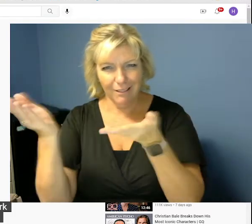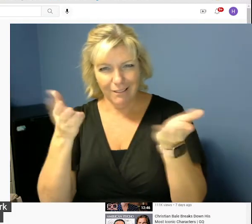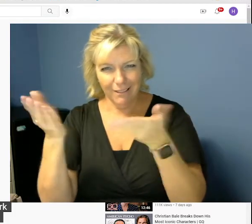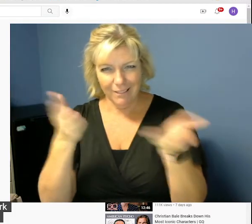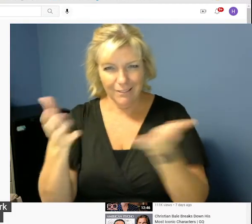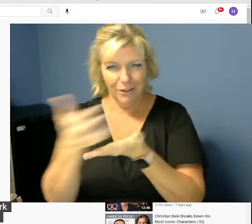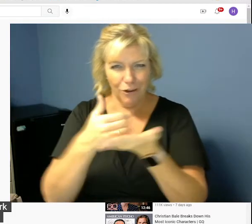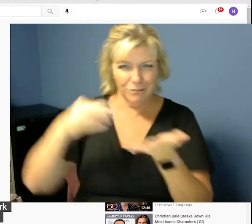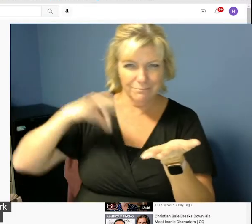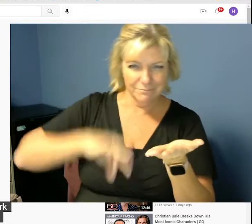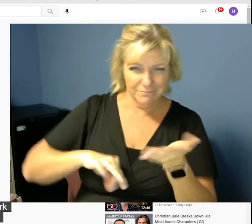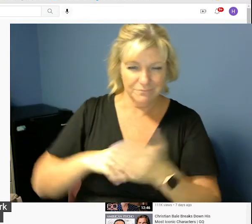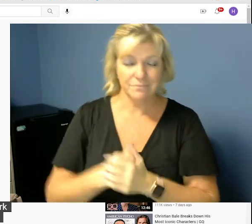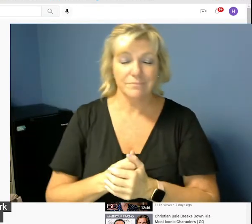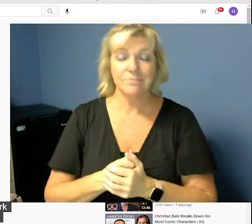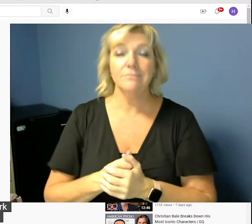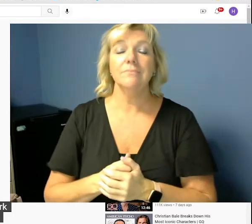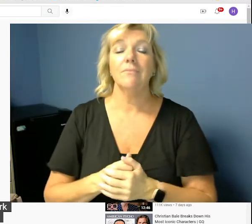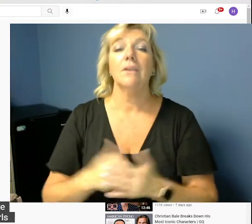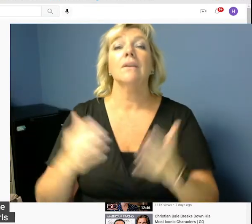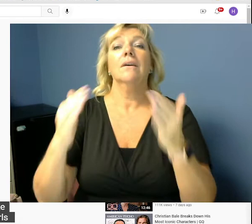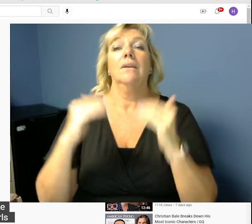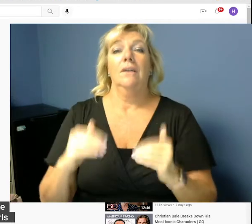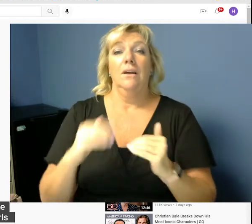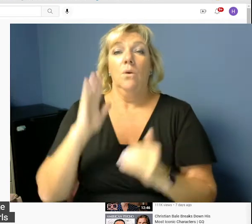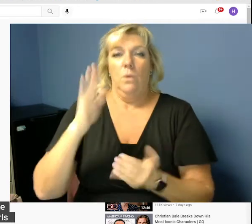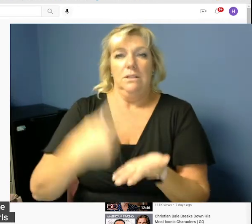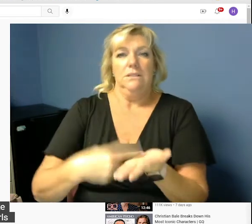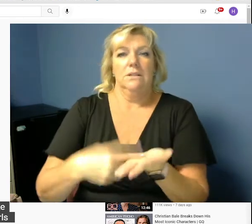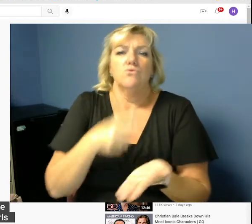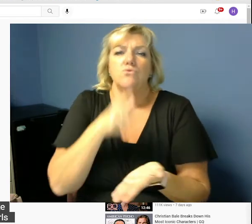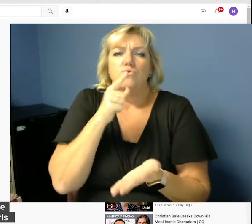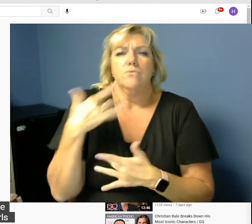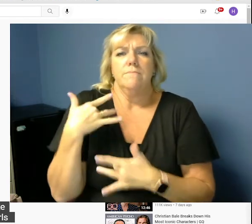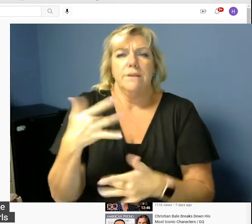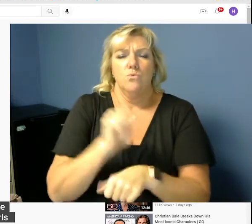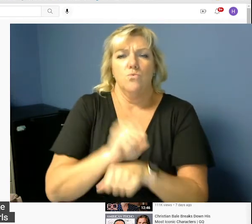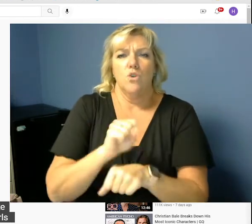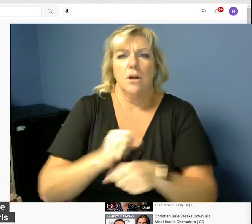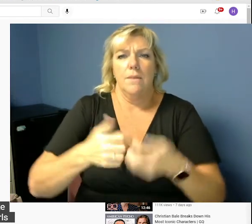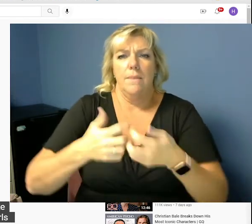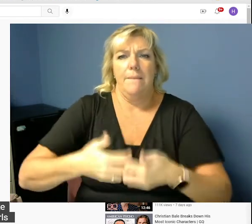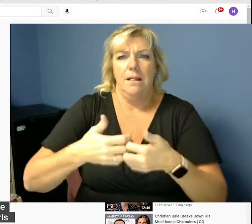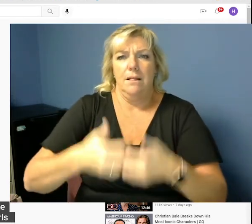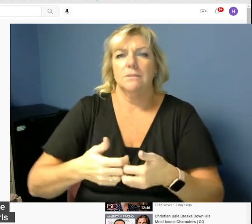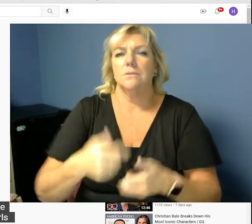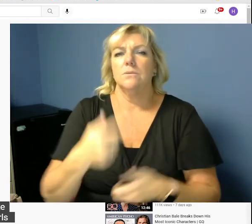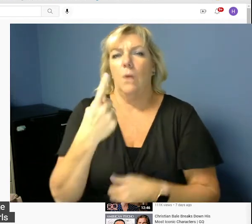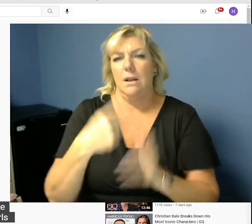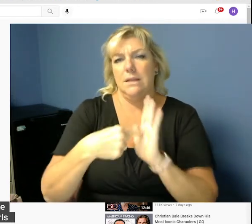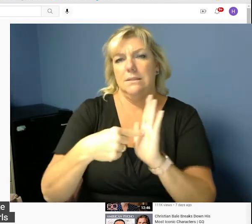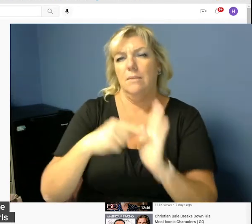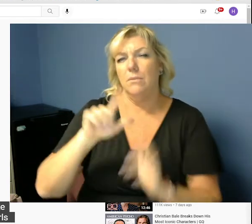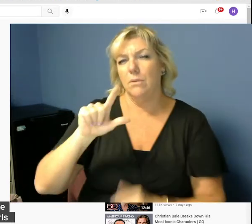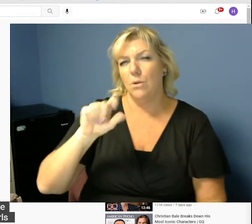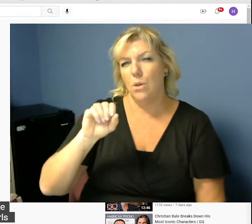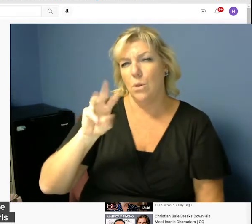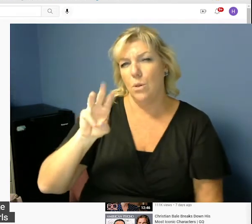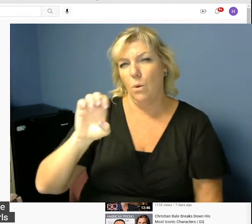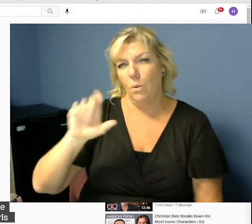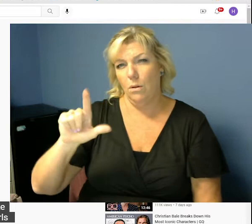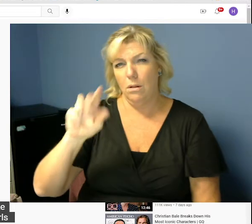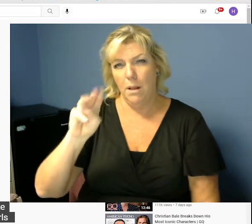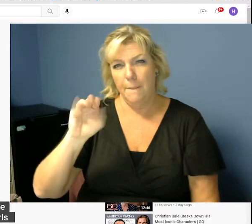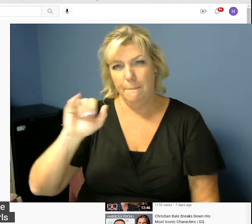in the mills, particularly the Lowell Mill girls. We've got a fun video that I'd like to share with